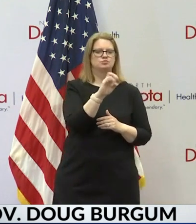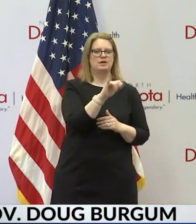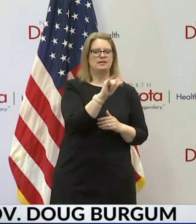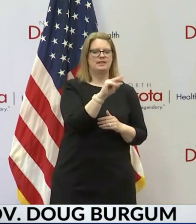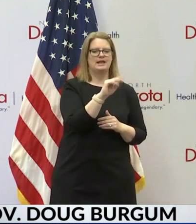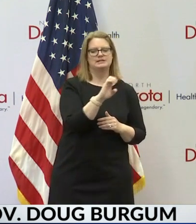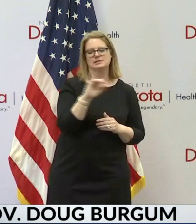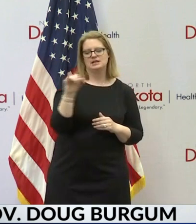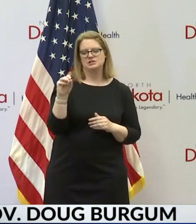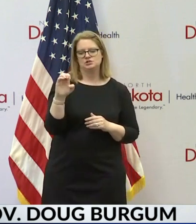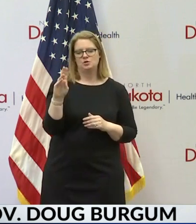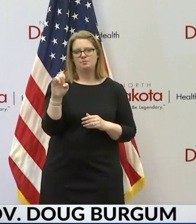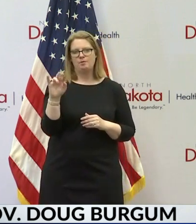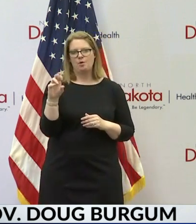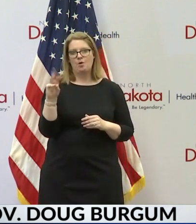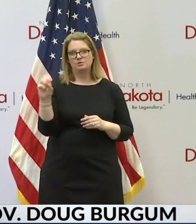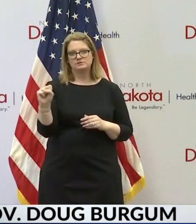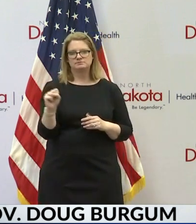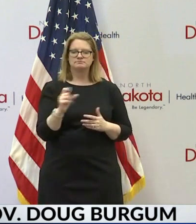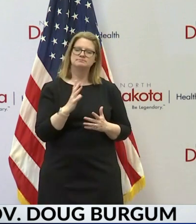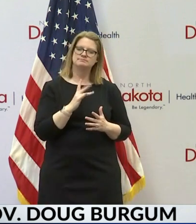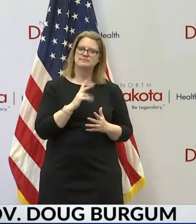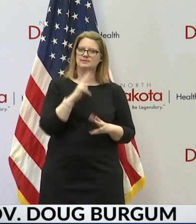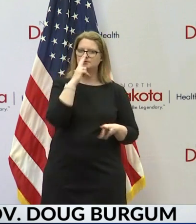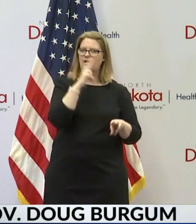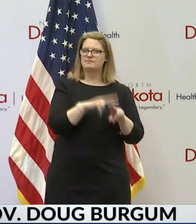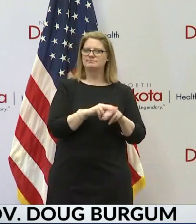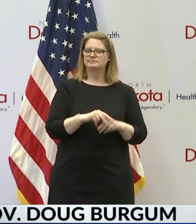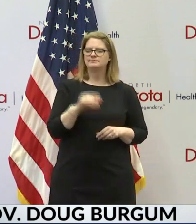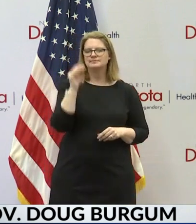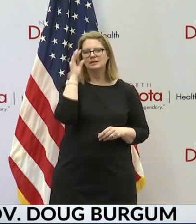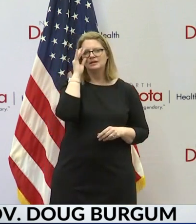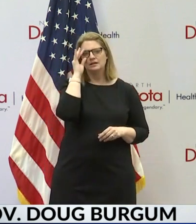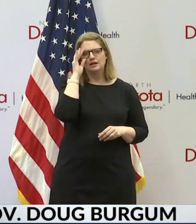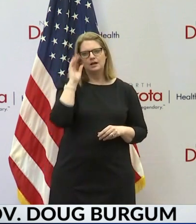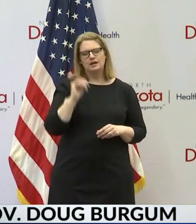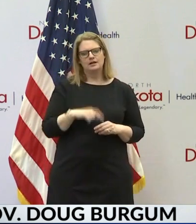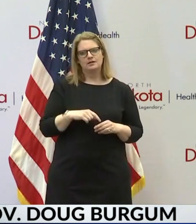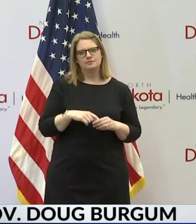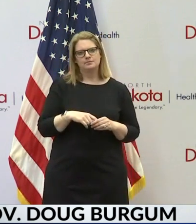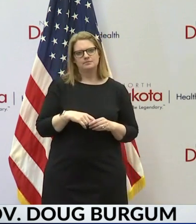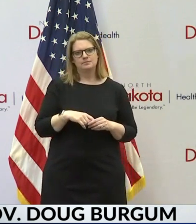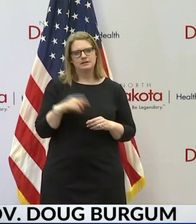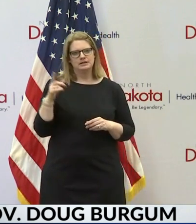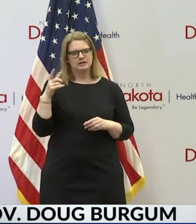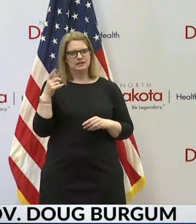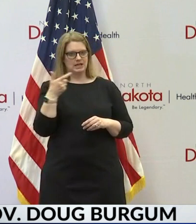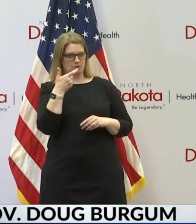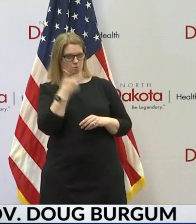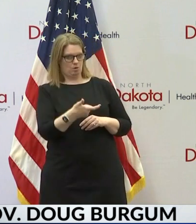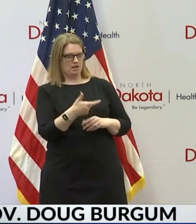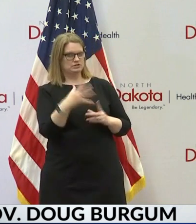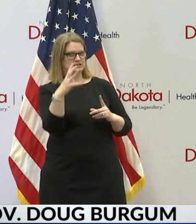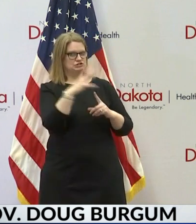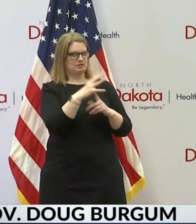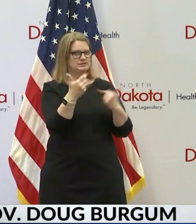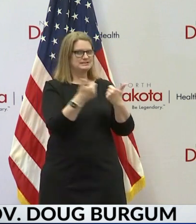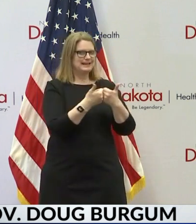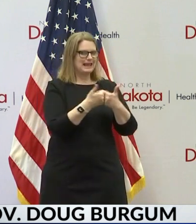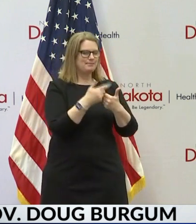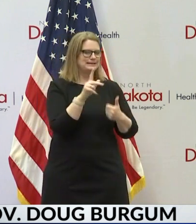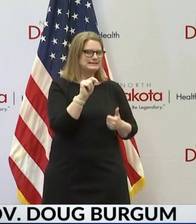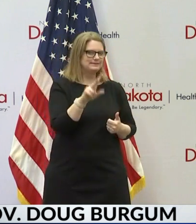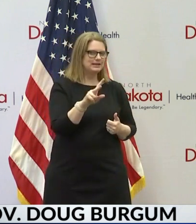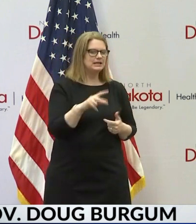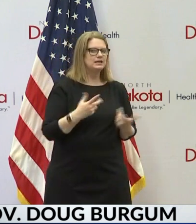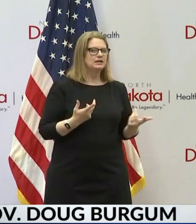Joe Burrows. So that was fun. But the president did indicate that he had watched the championship game on TV, and I